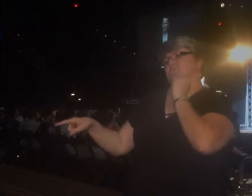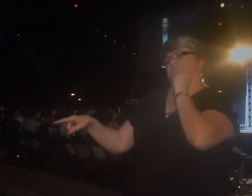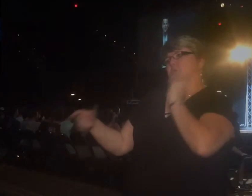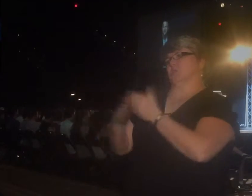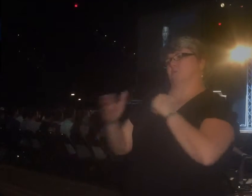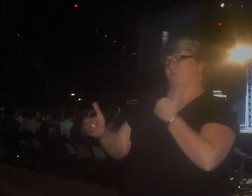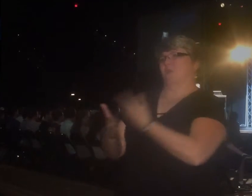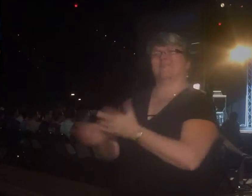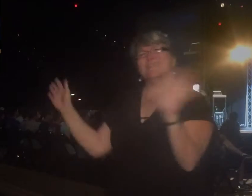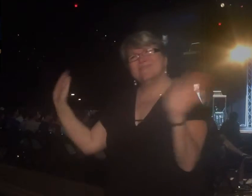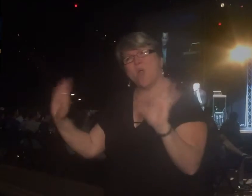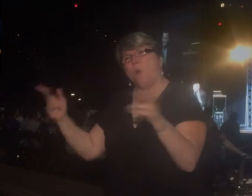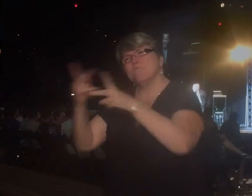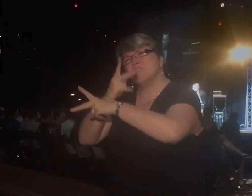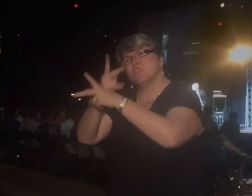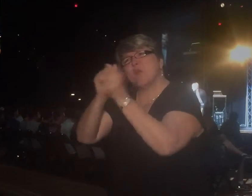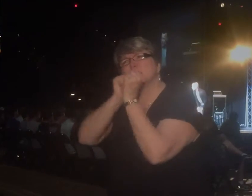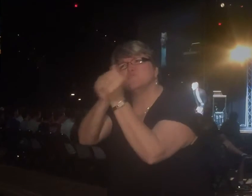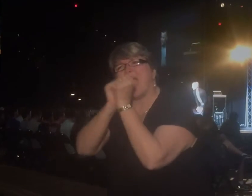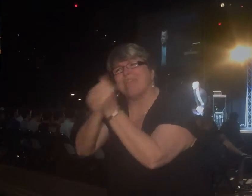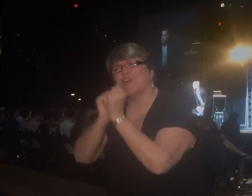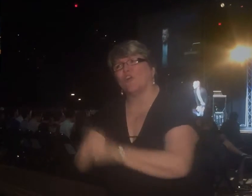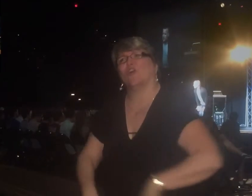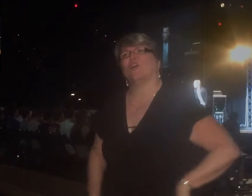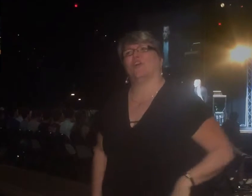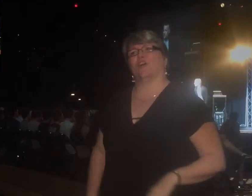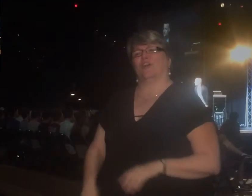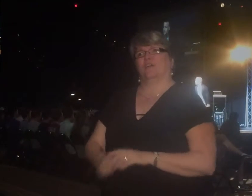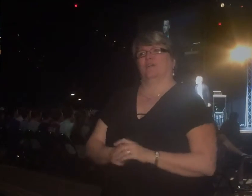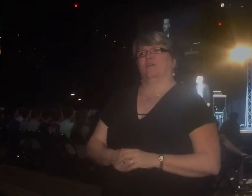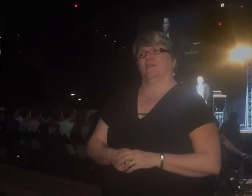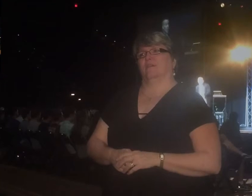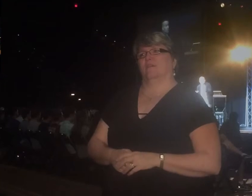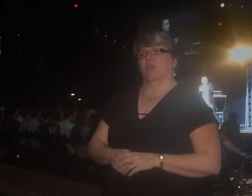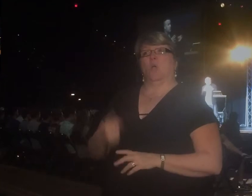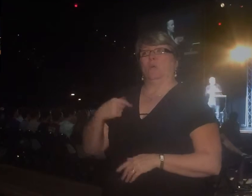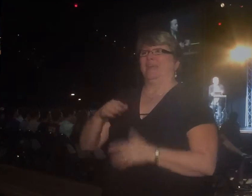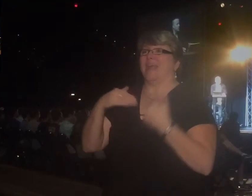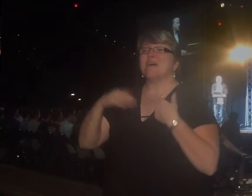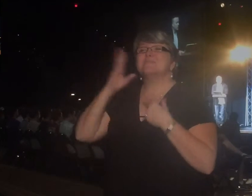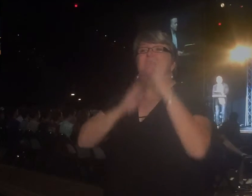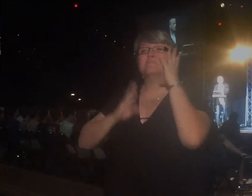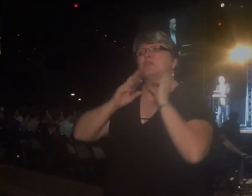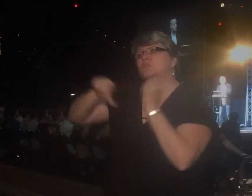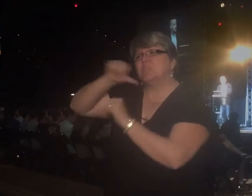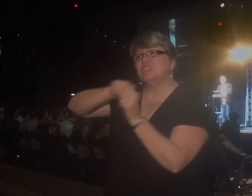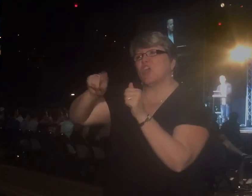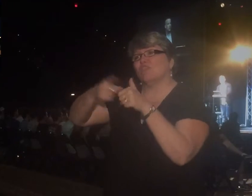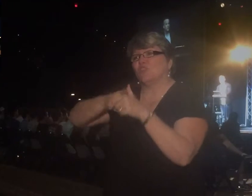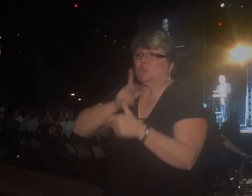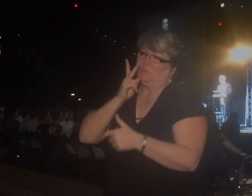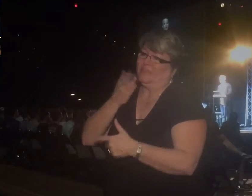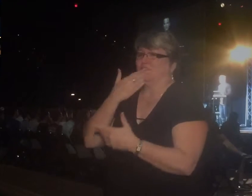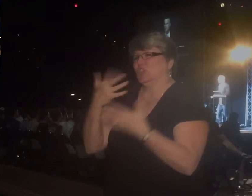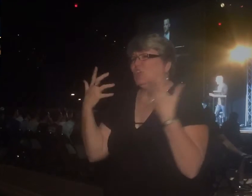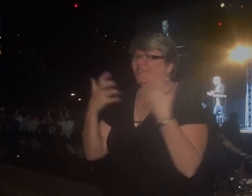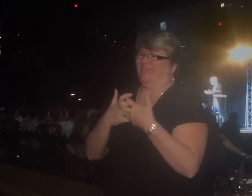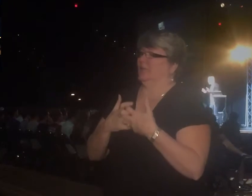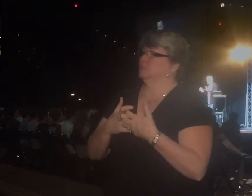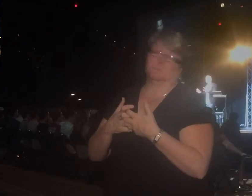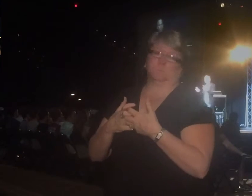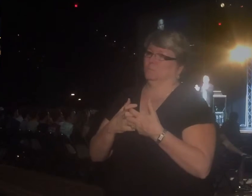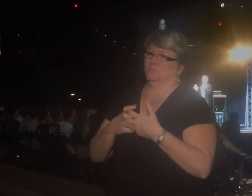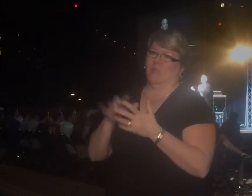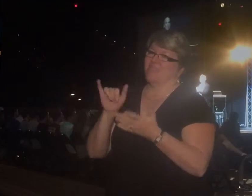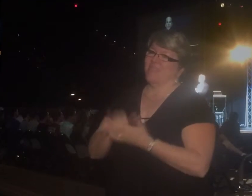else. Well, I want to be a little more experienced before I get there. No, figure it out together. We got to have experience with each other first to see